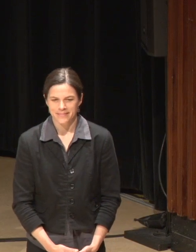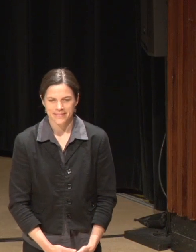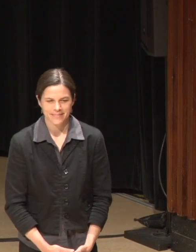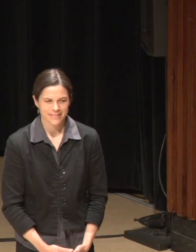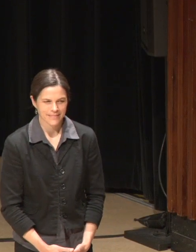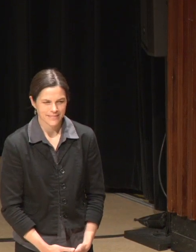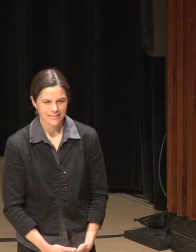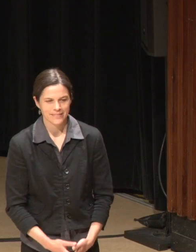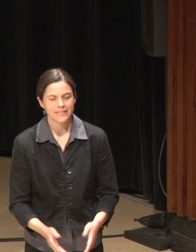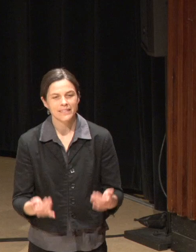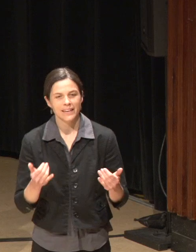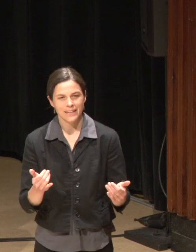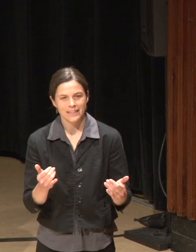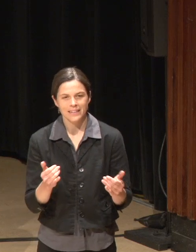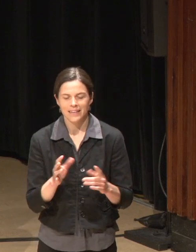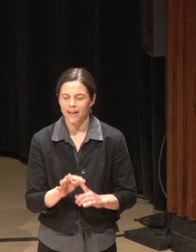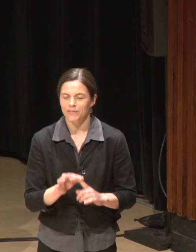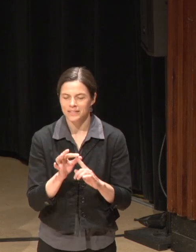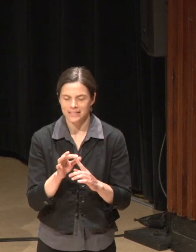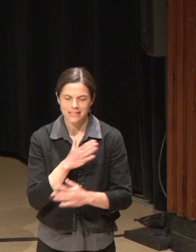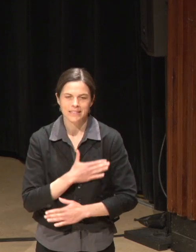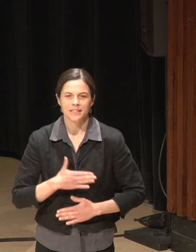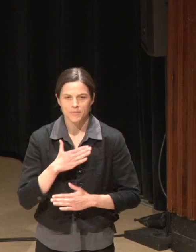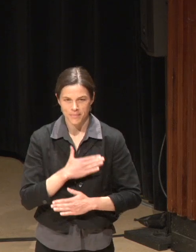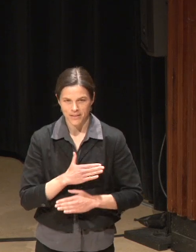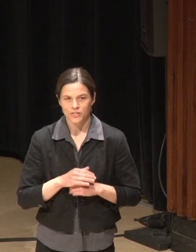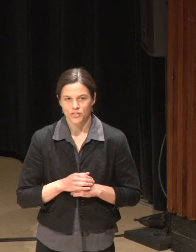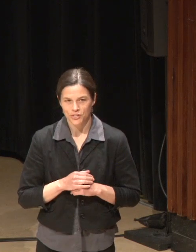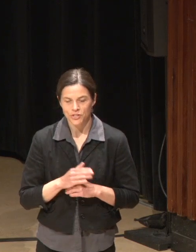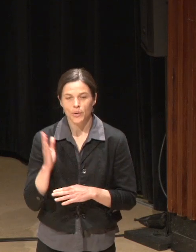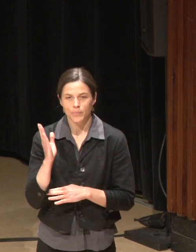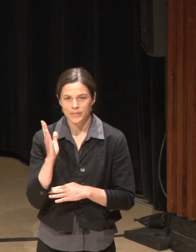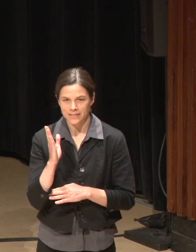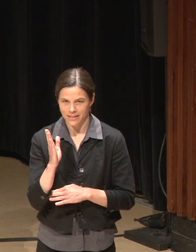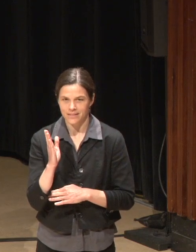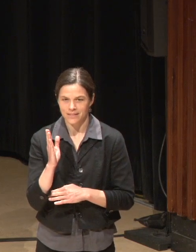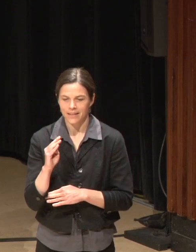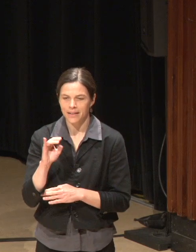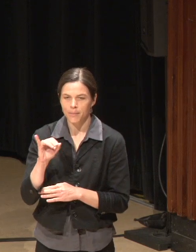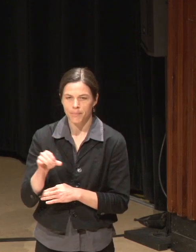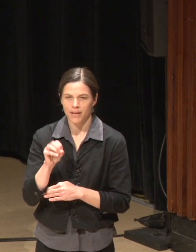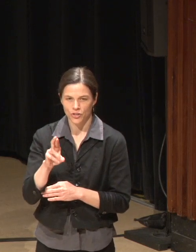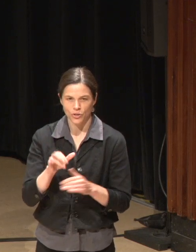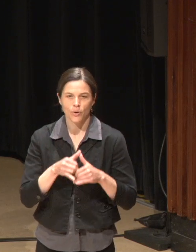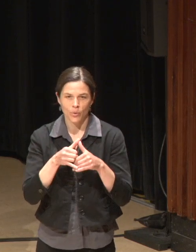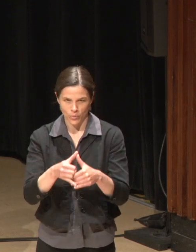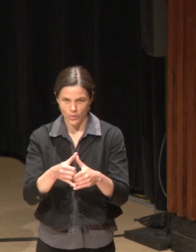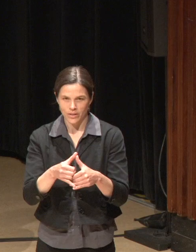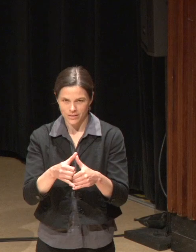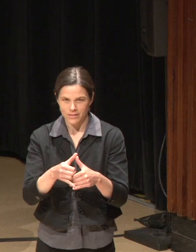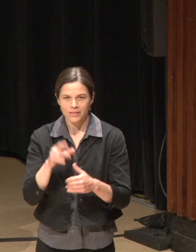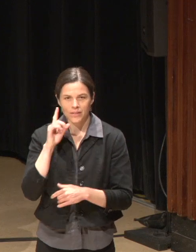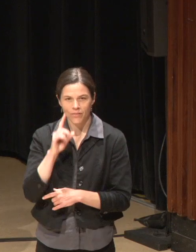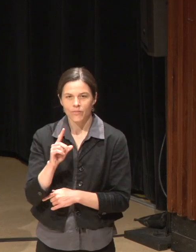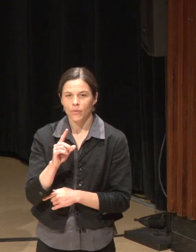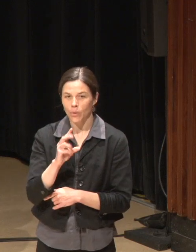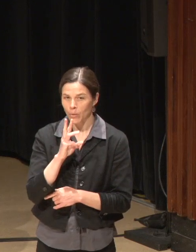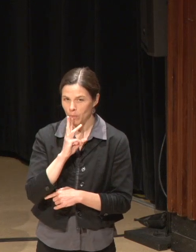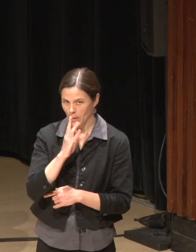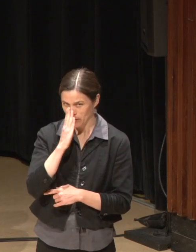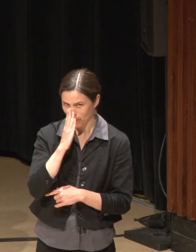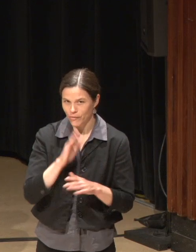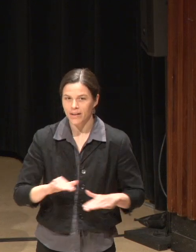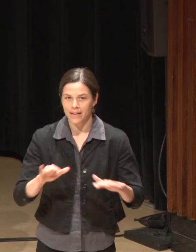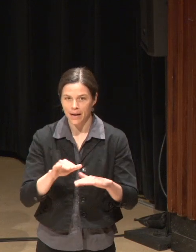I now have the distinct pleasure of presenting to you the major award recipients for the Waterfront Campus 2015.